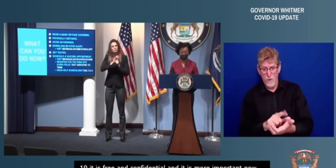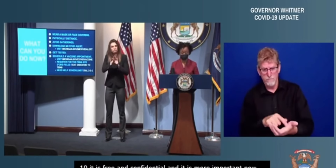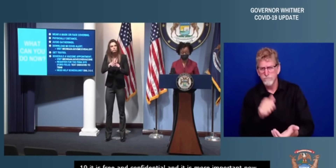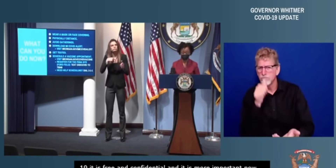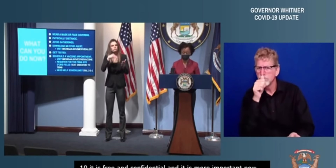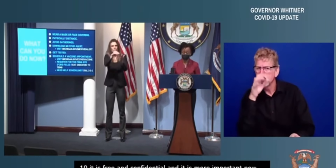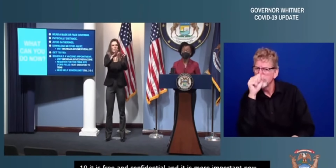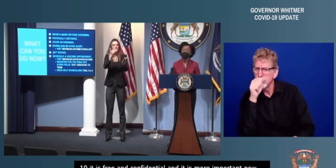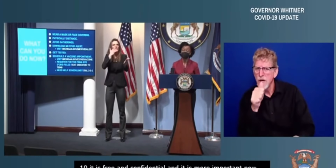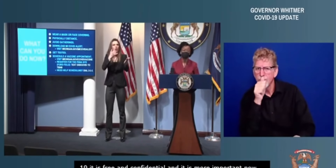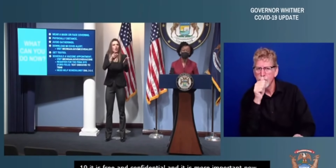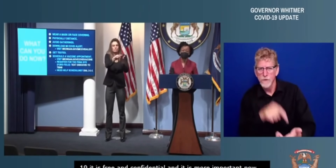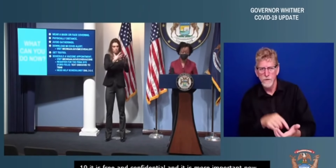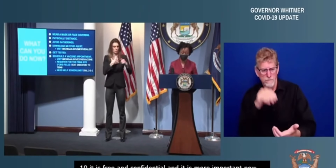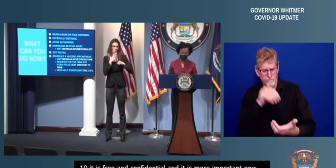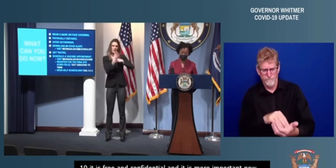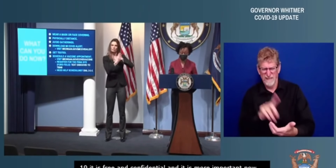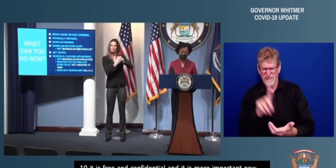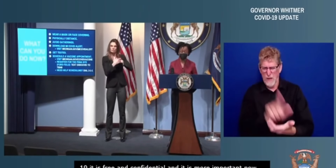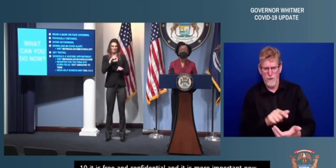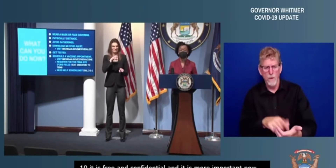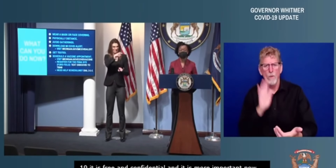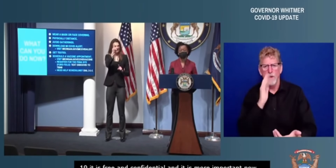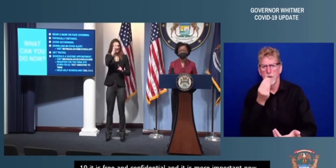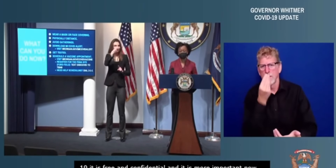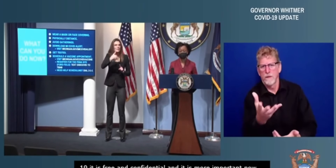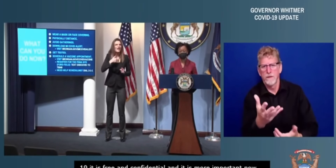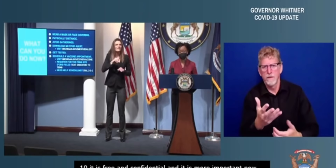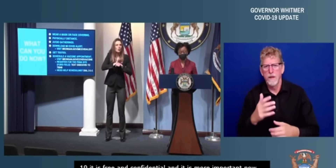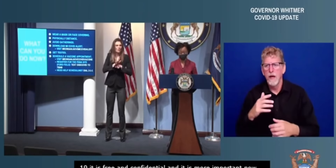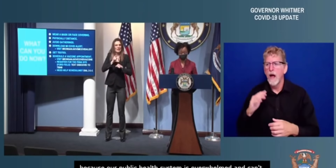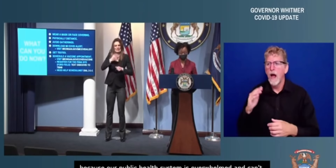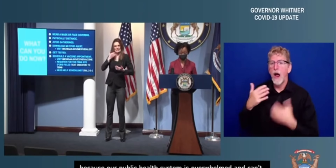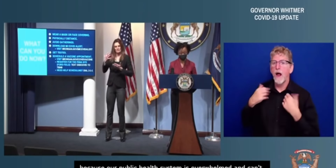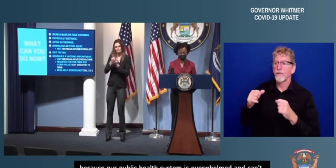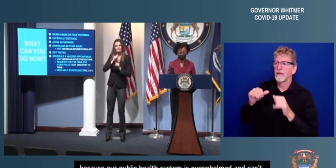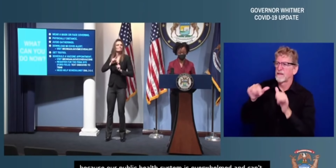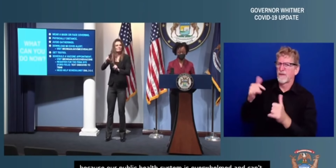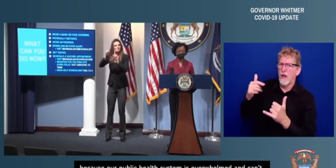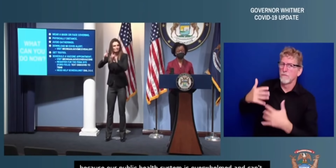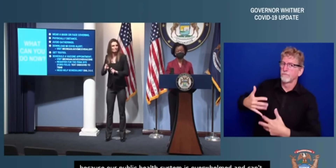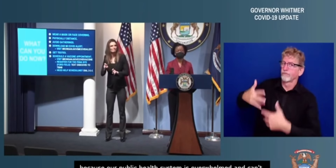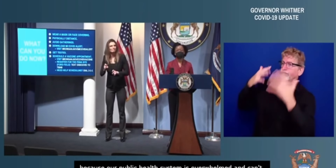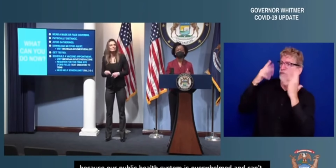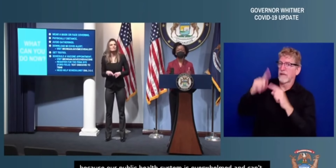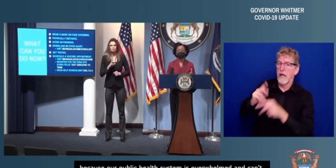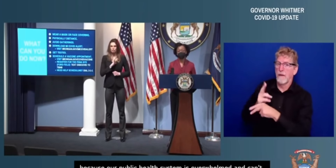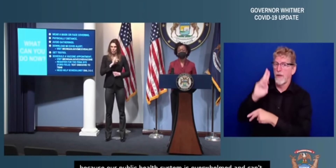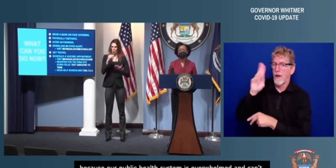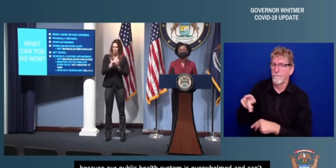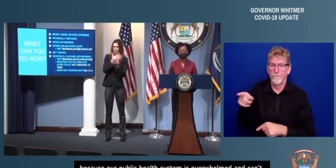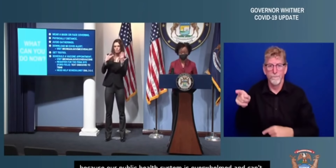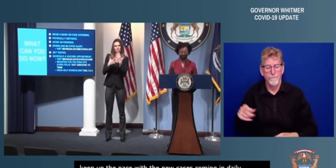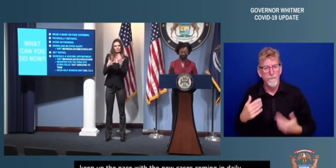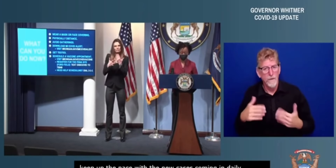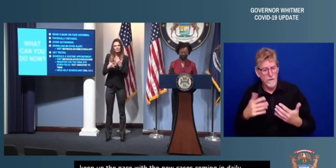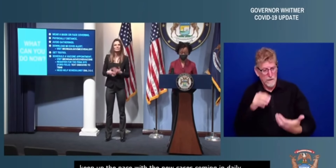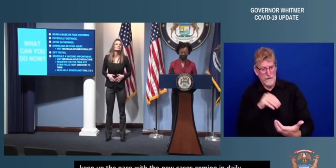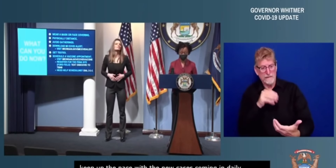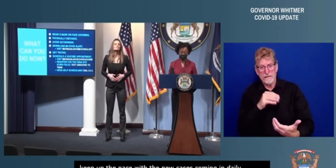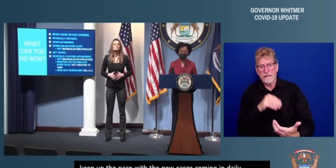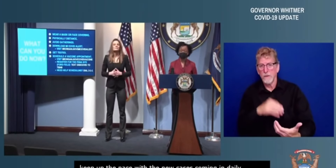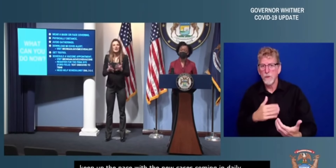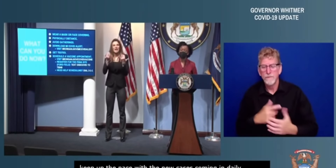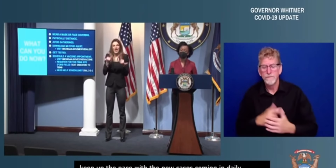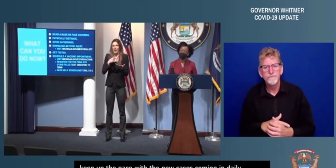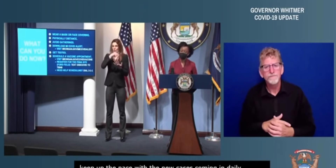system is overwhelmed and cannot keep up the pace with all of our new cases that are coming in every day. So these are very tough